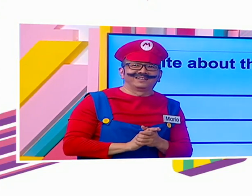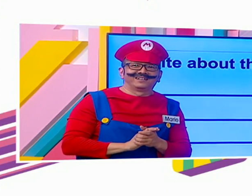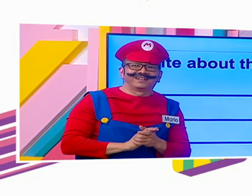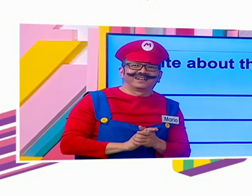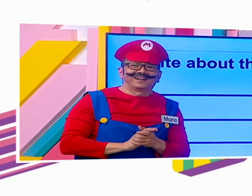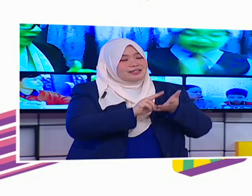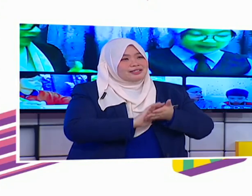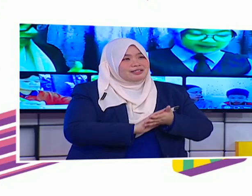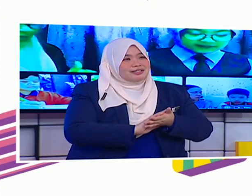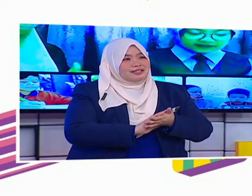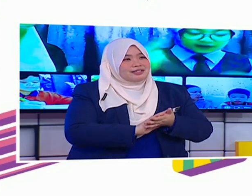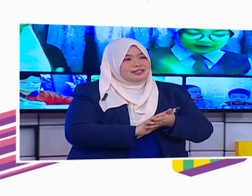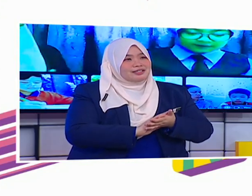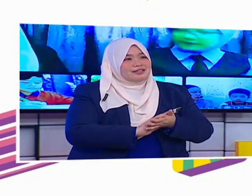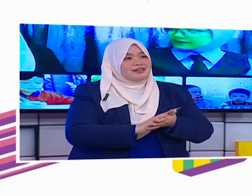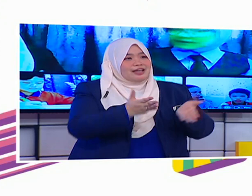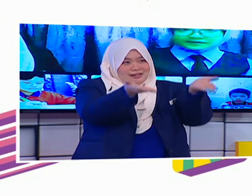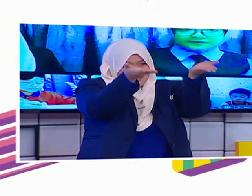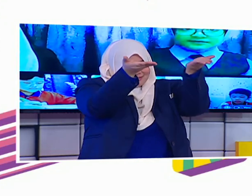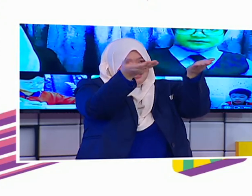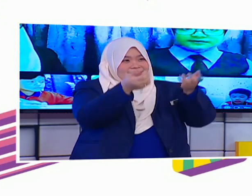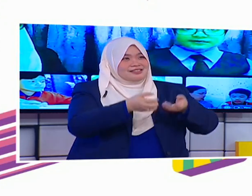Try to sign and read. Okay, good. Okay.